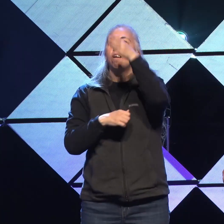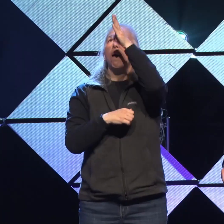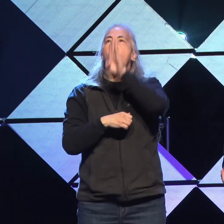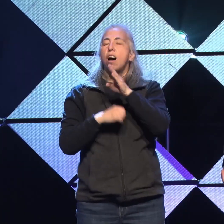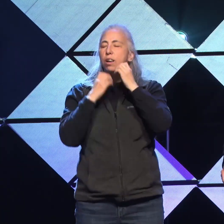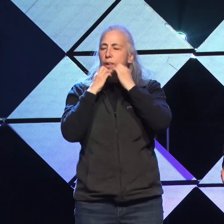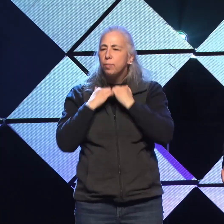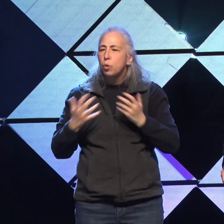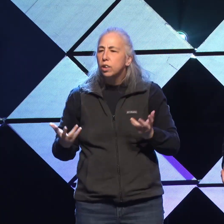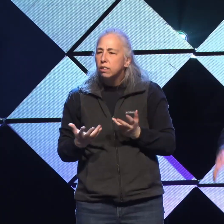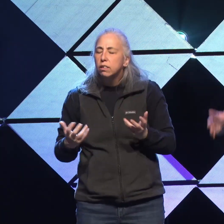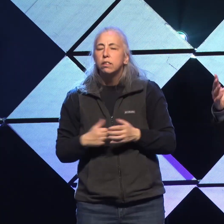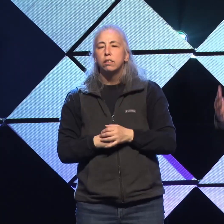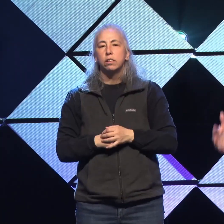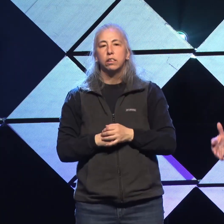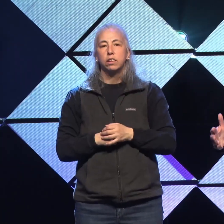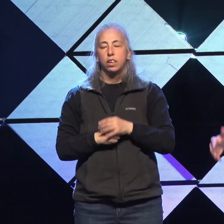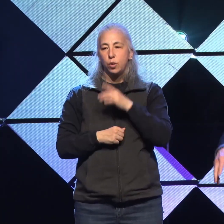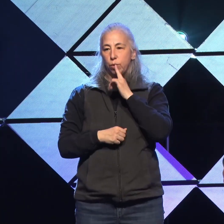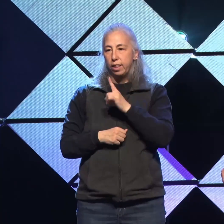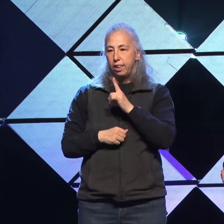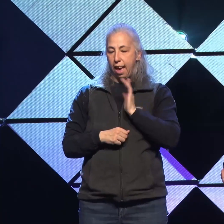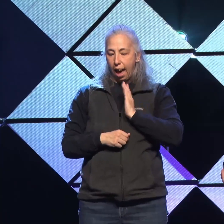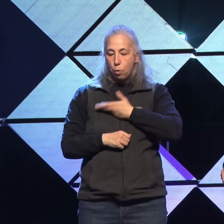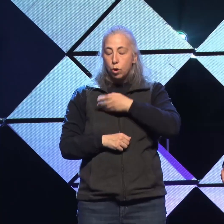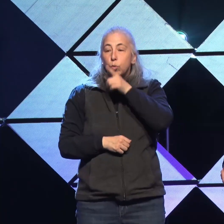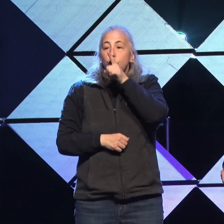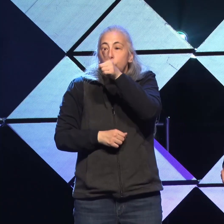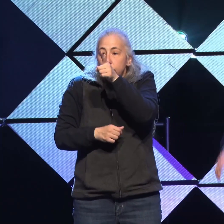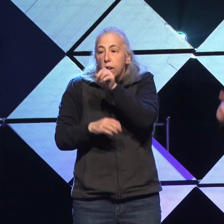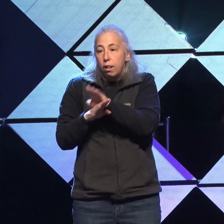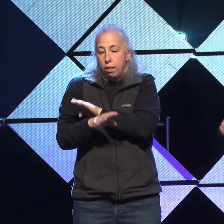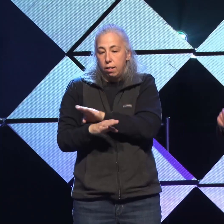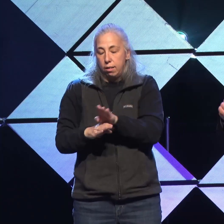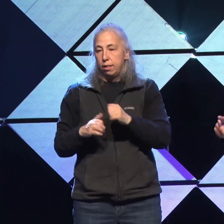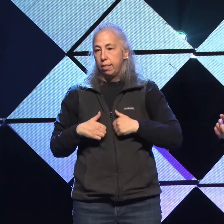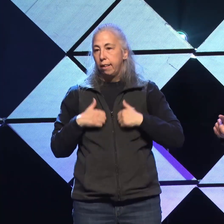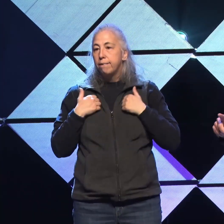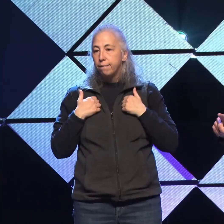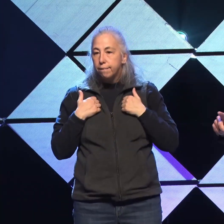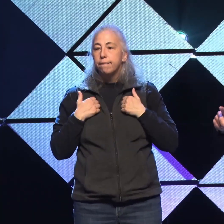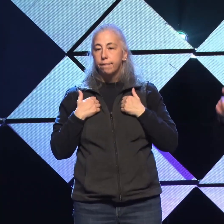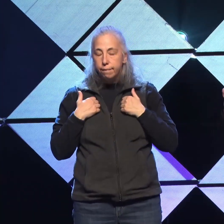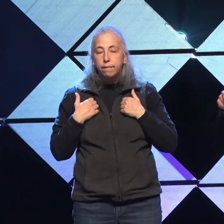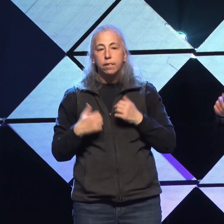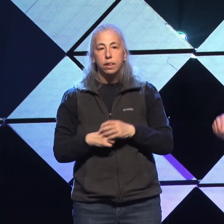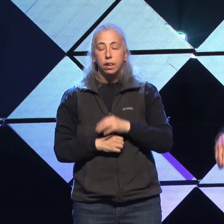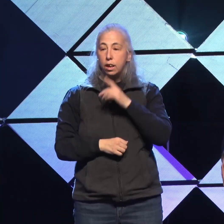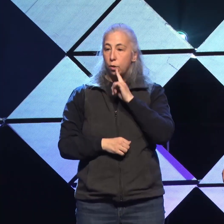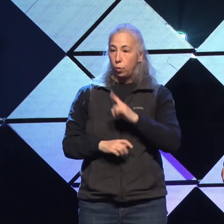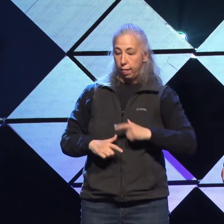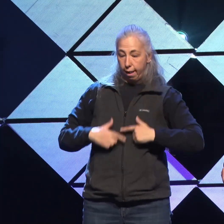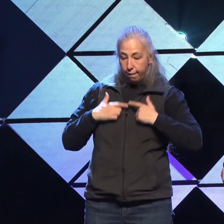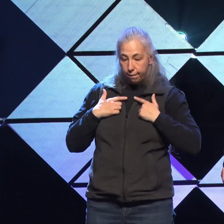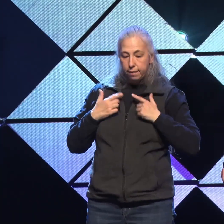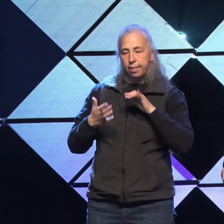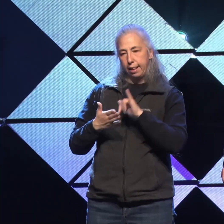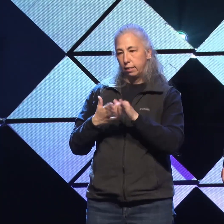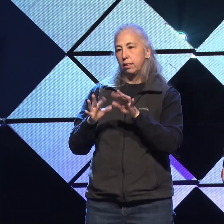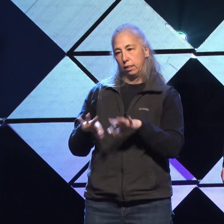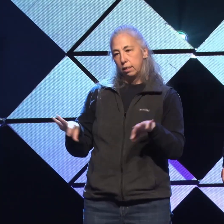universe is our real life. Our real life is what matters.